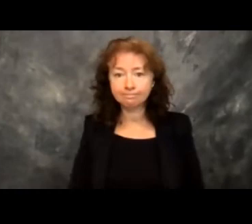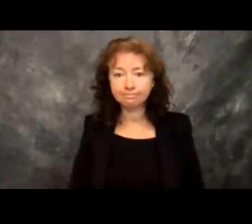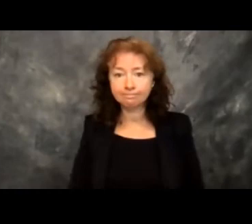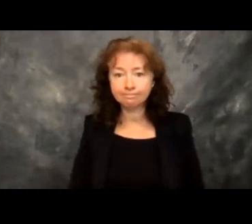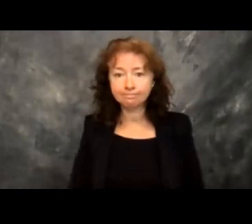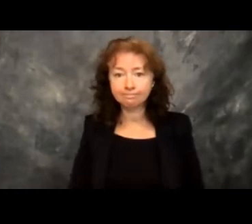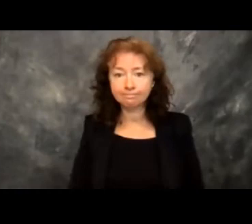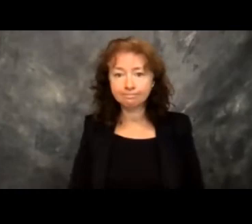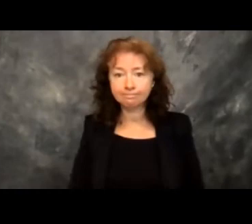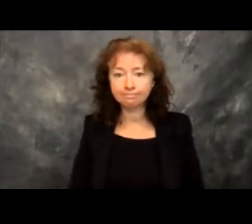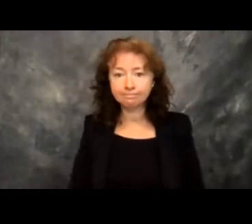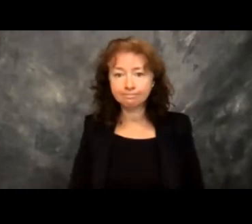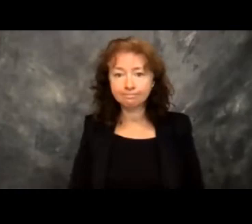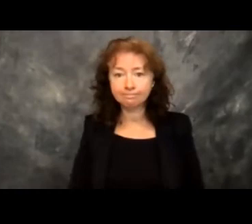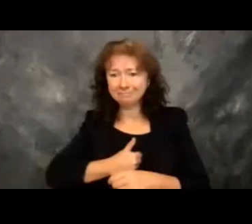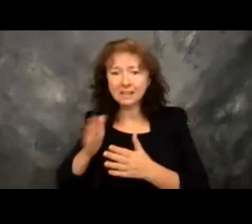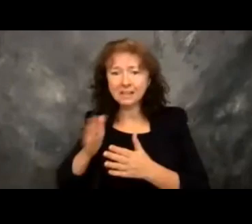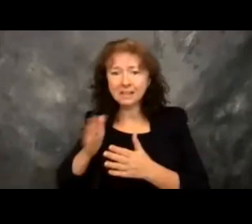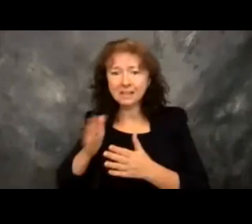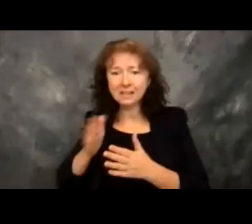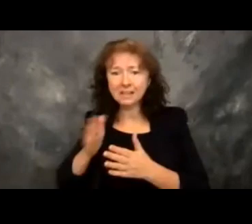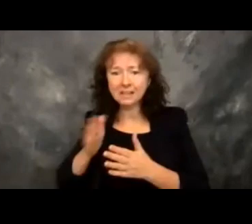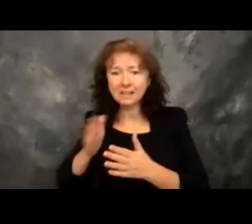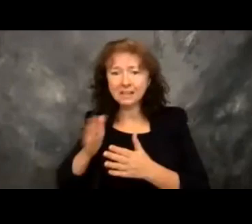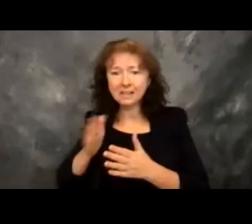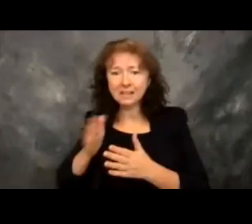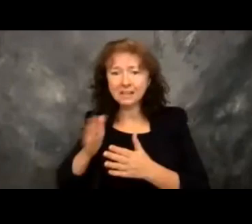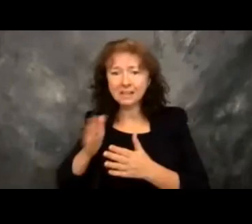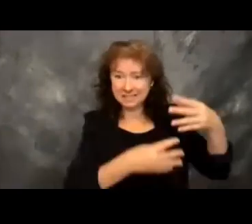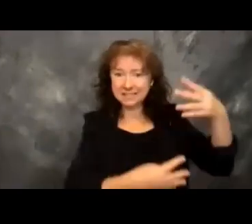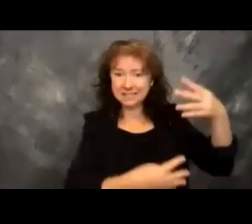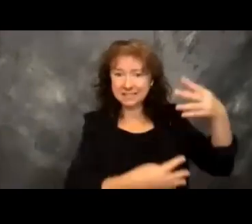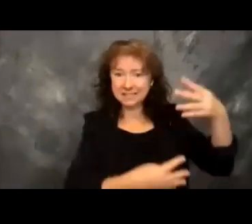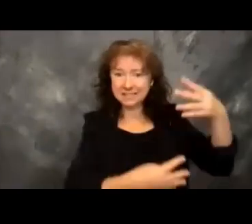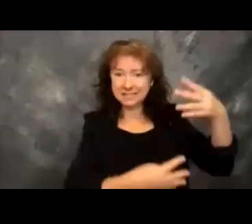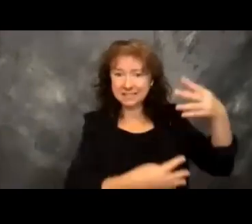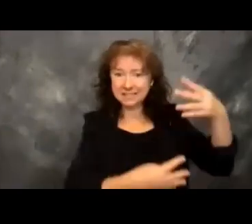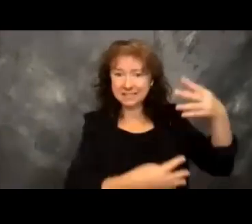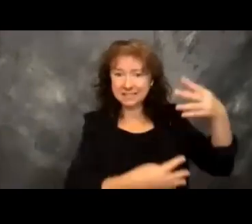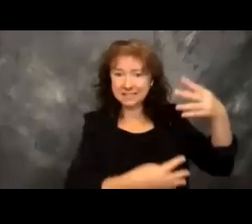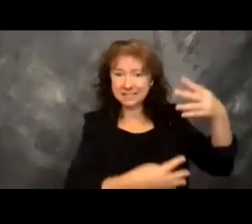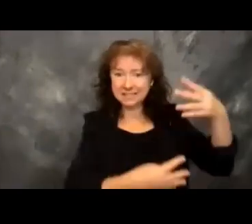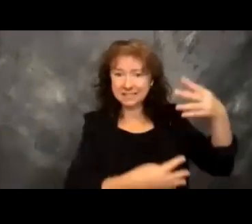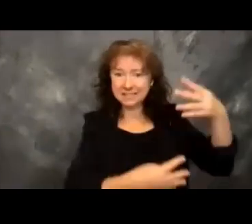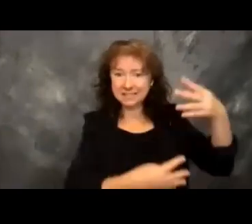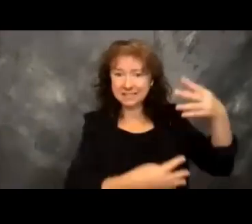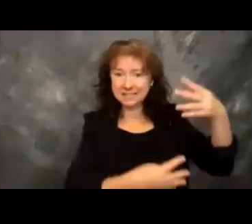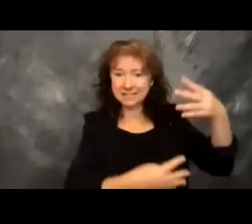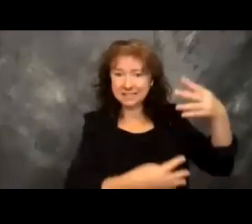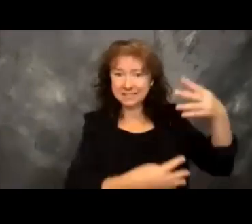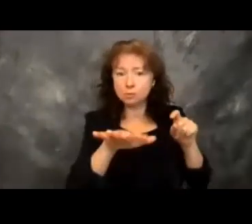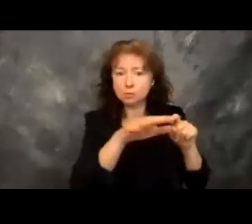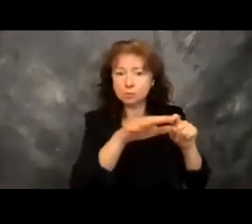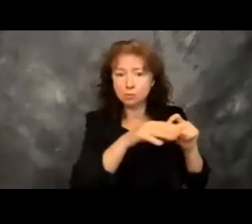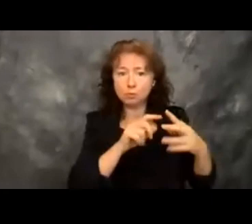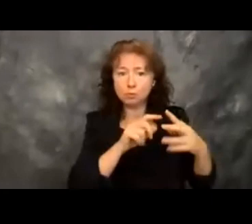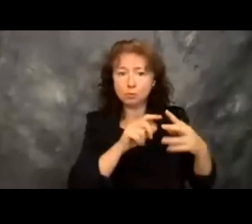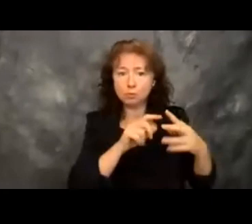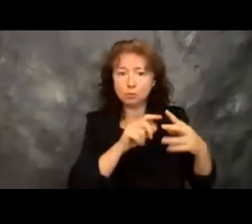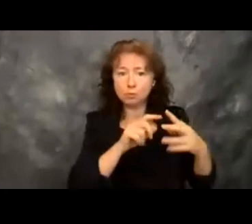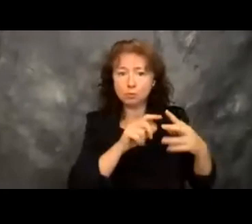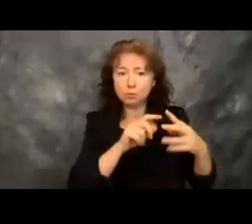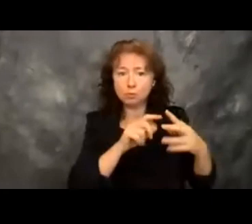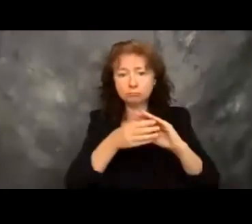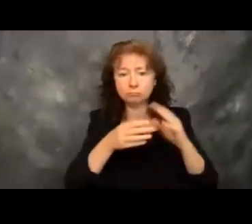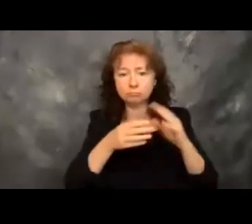some questions that I would like to ask to our panelists. A very